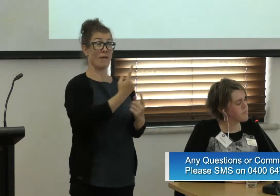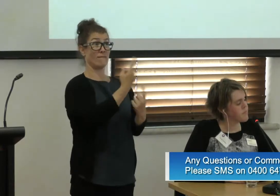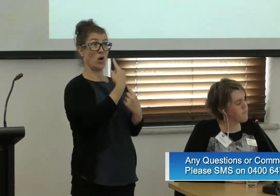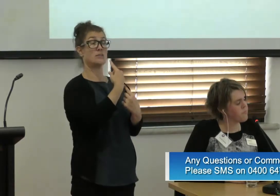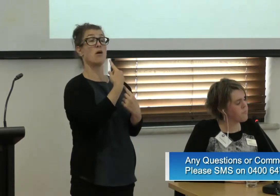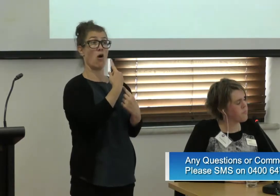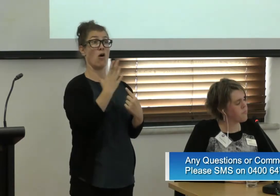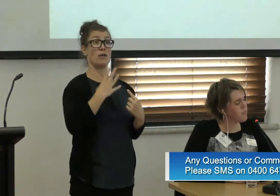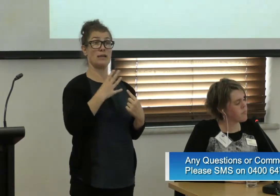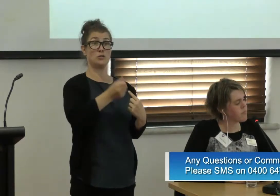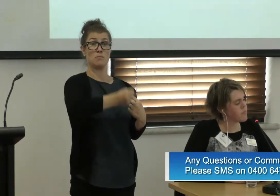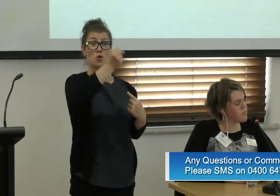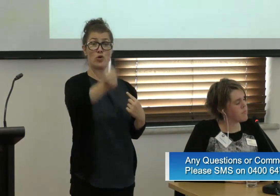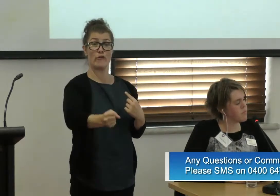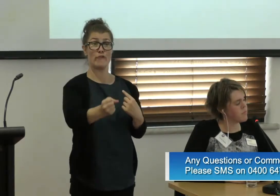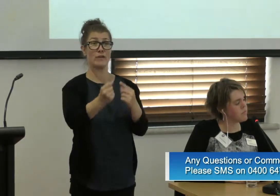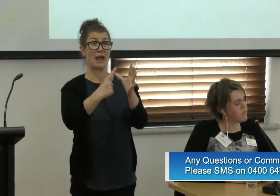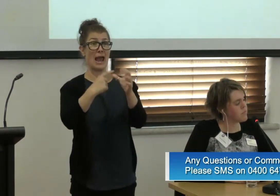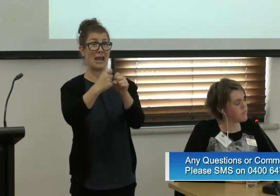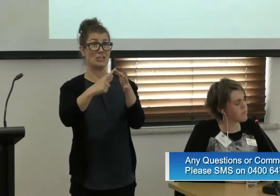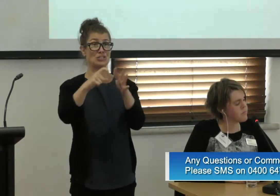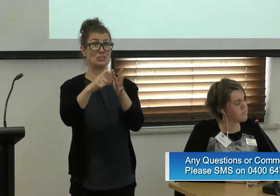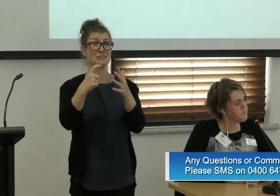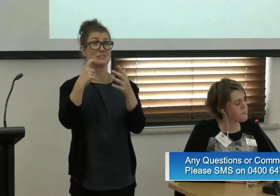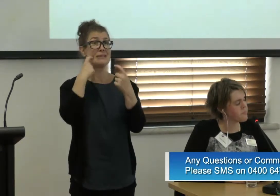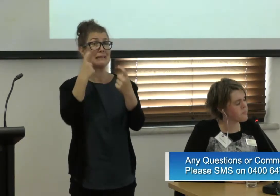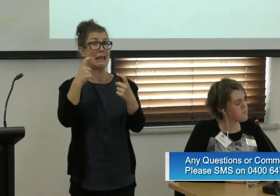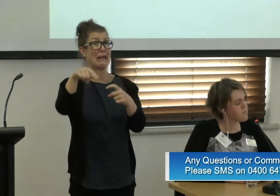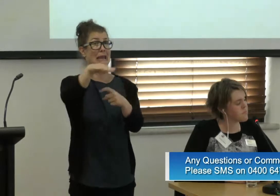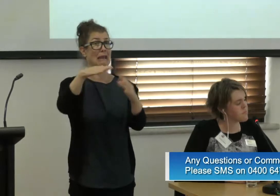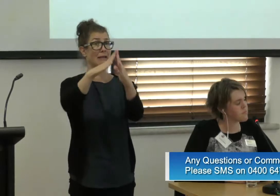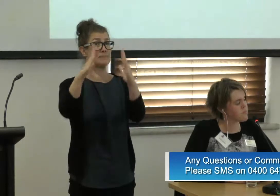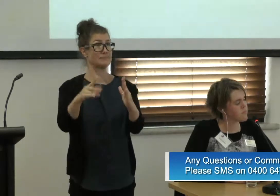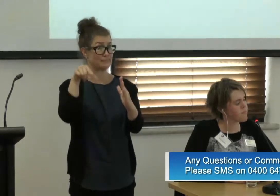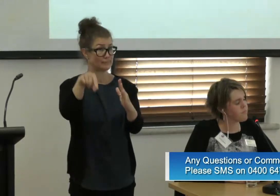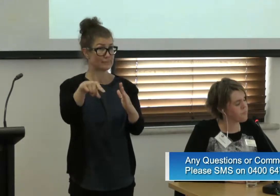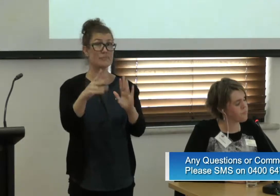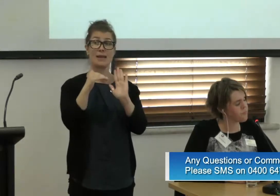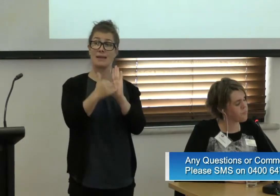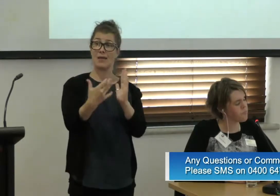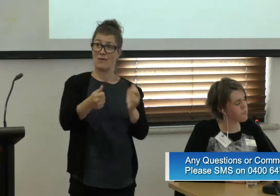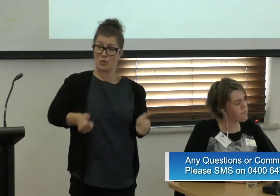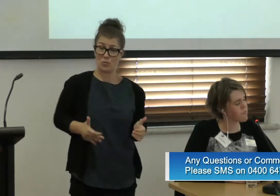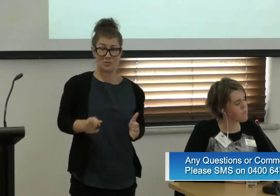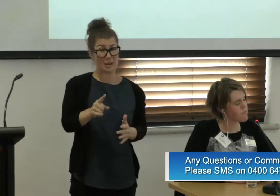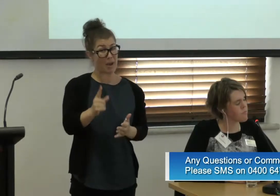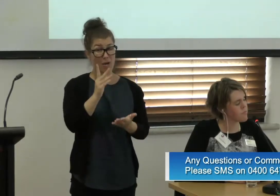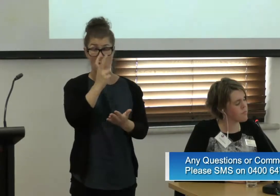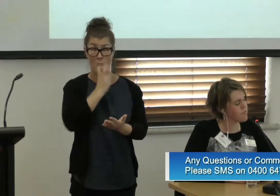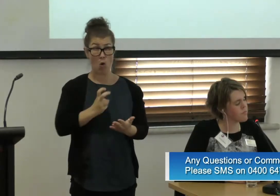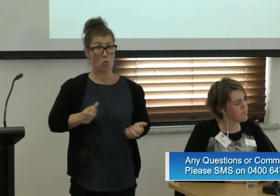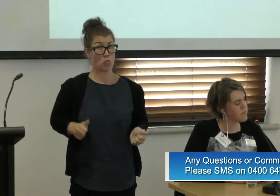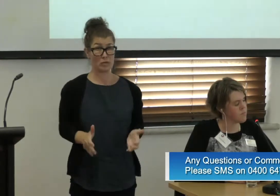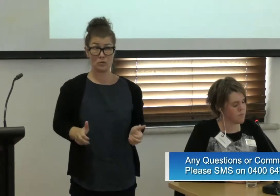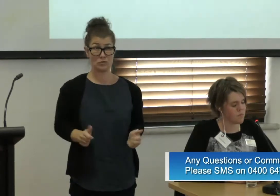be placed into aged care. So now she's got a wheelchair that's old and about to, you